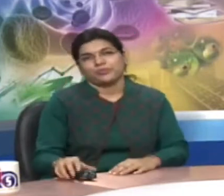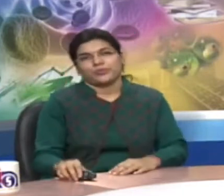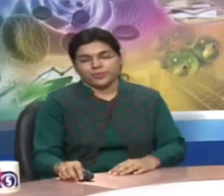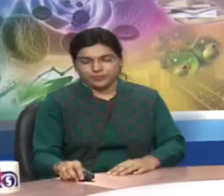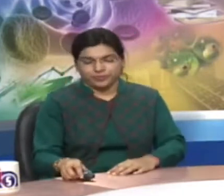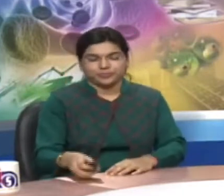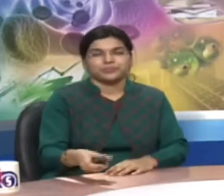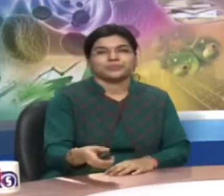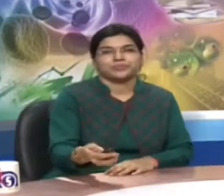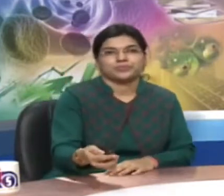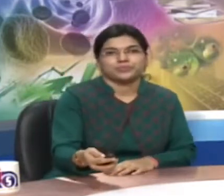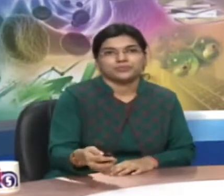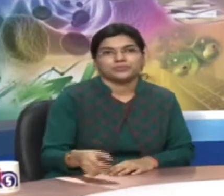used.